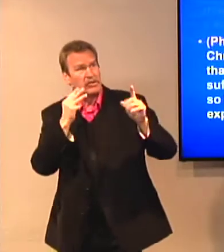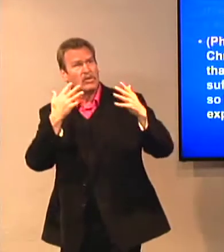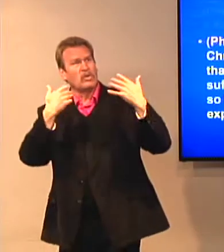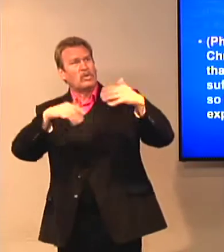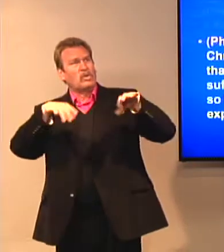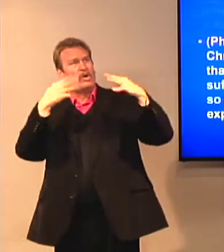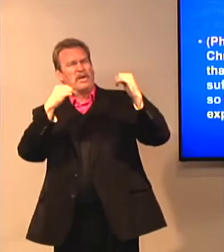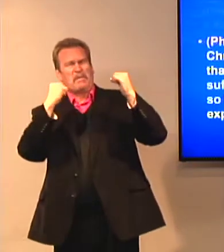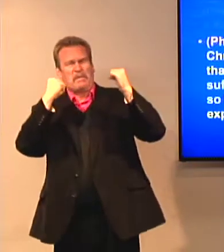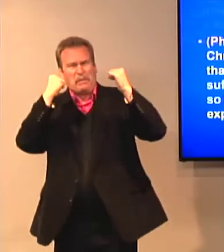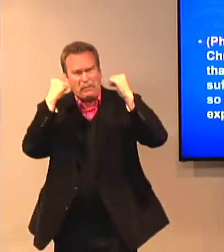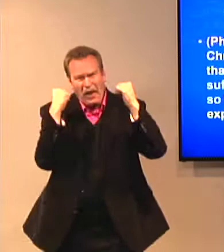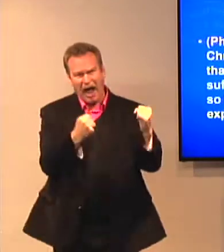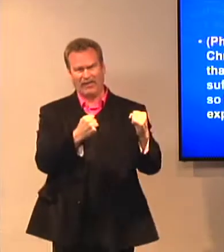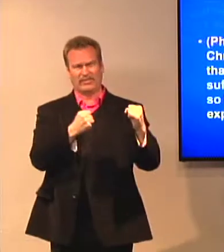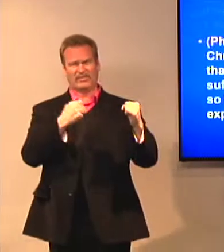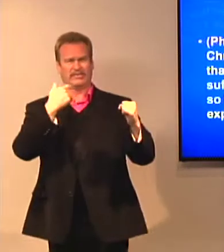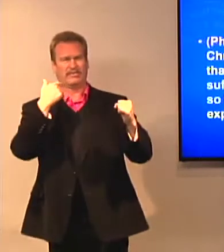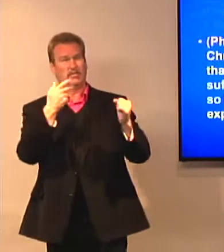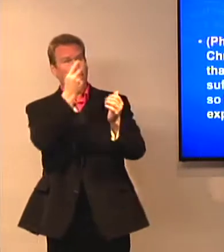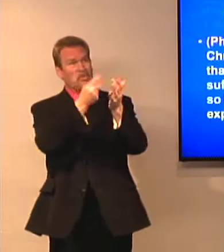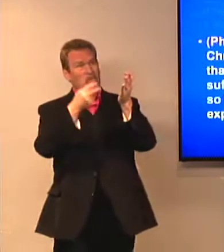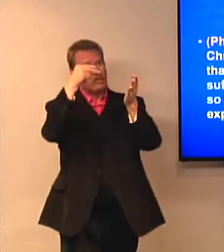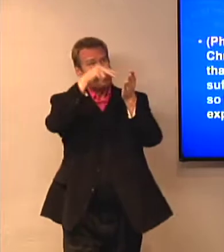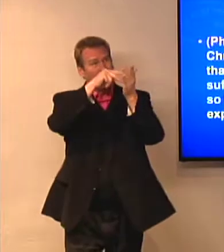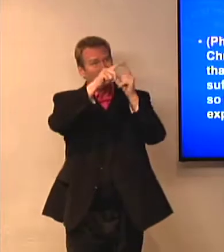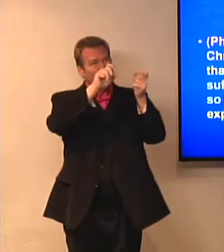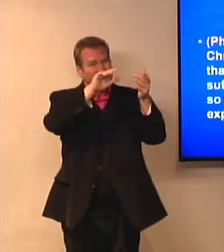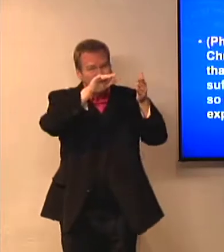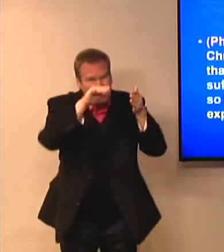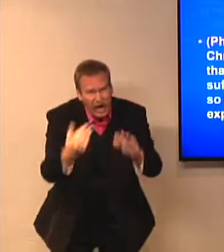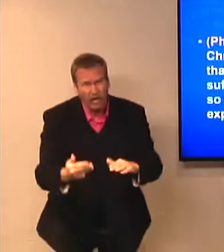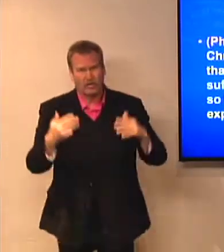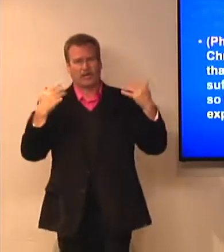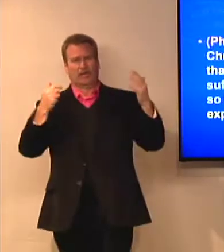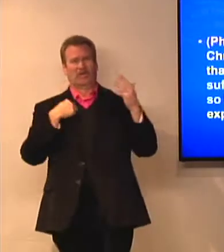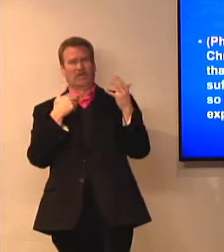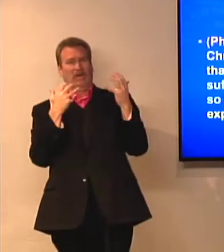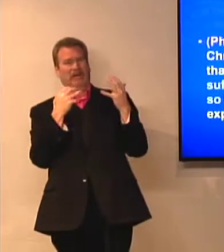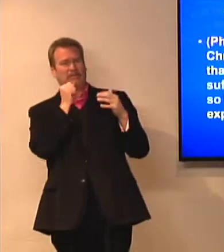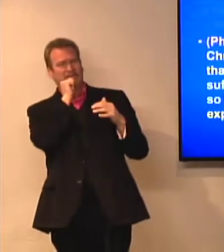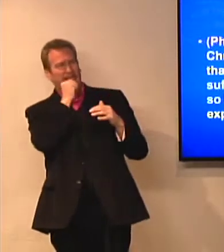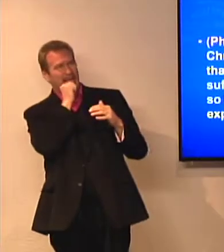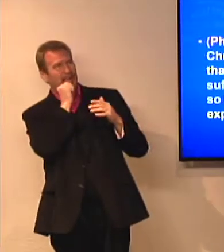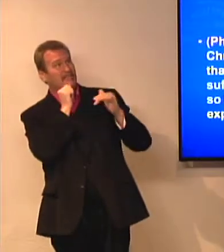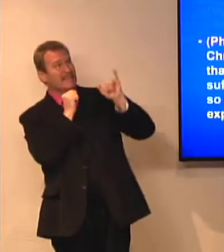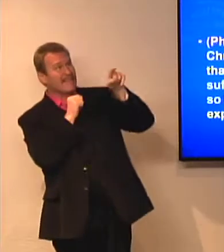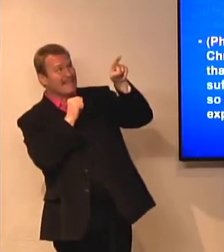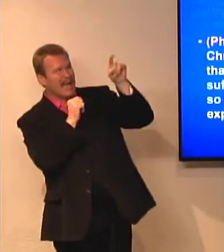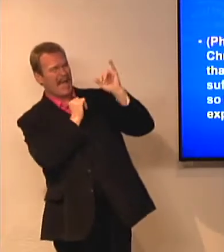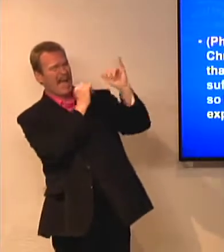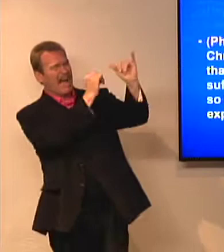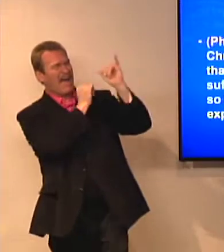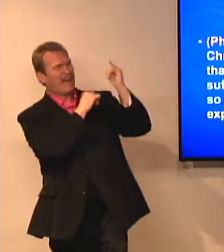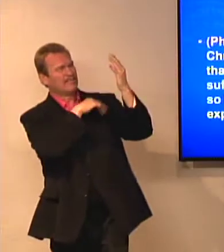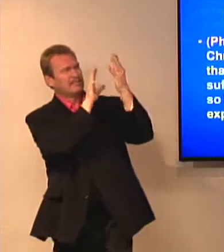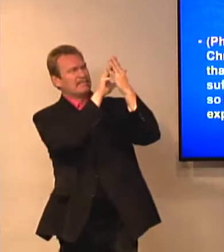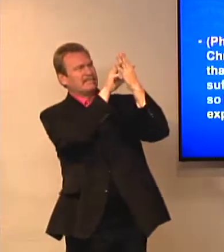Now, Paul wanted to reach for the future. He wanted to know Christ and experience the power that had raised Christ from the